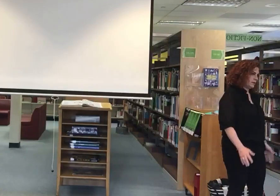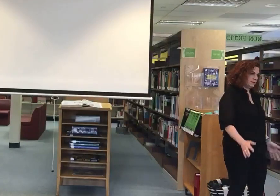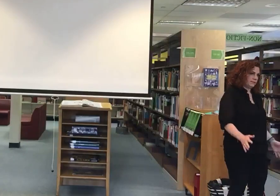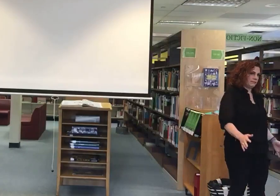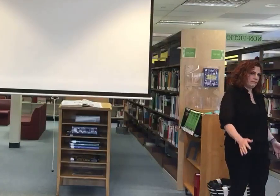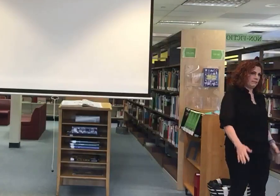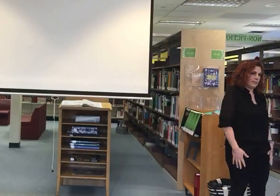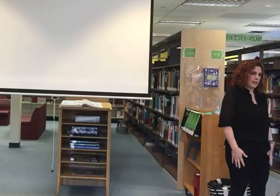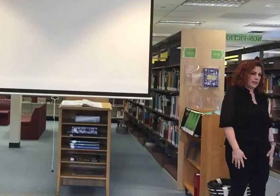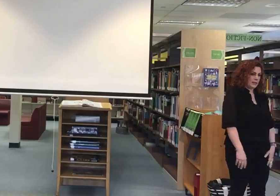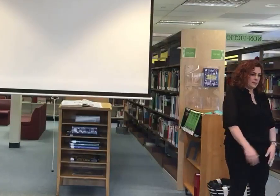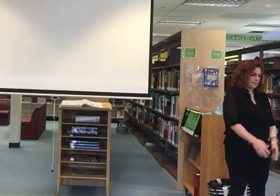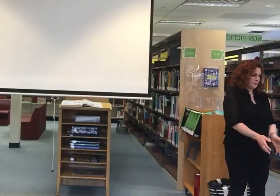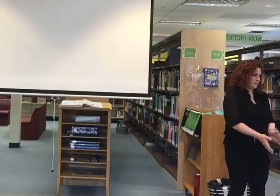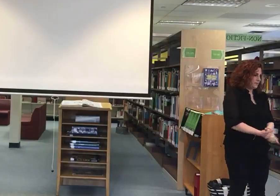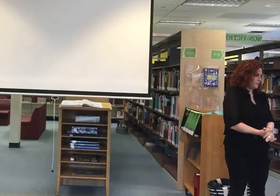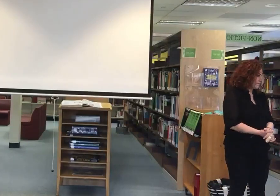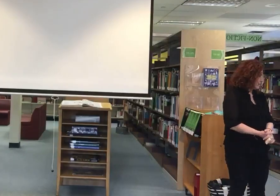AC.